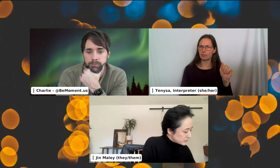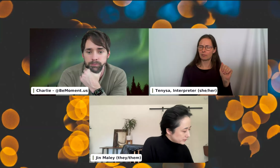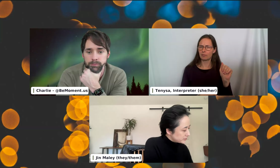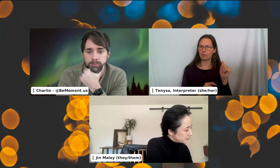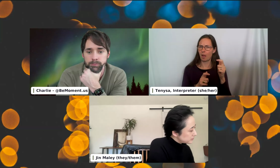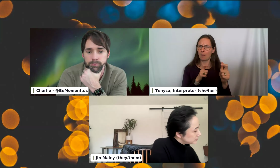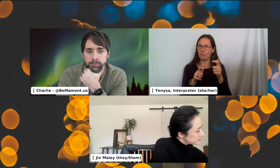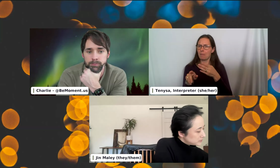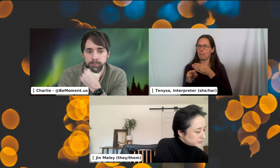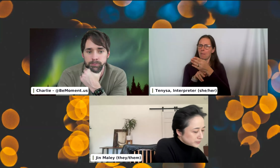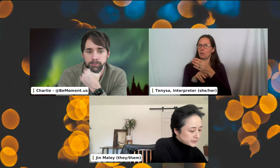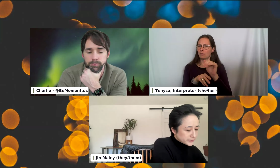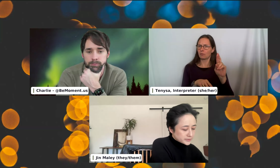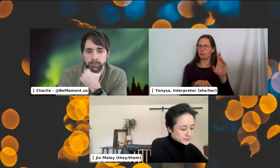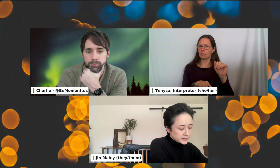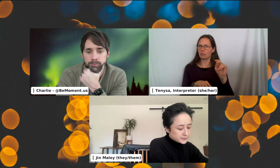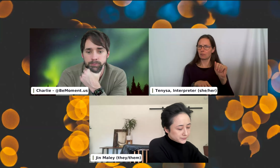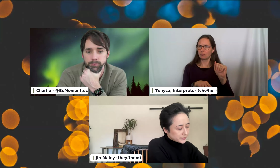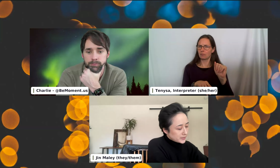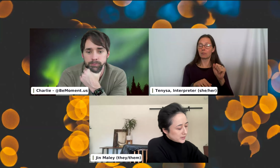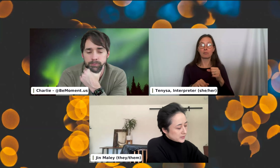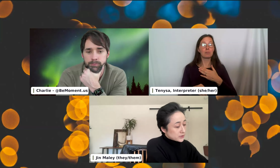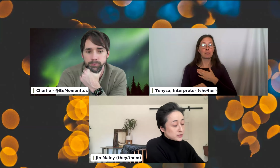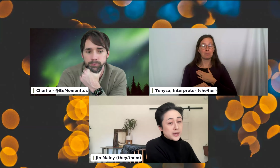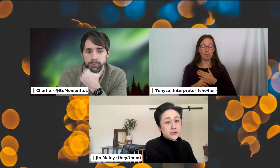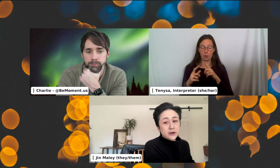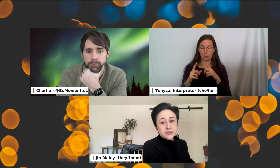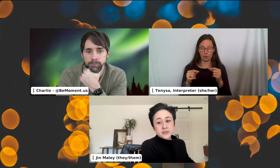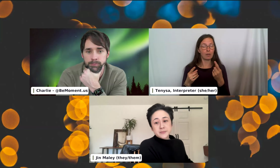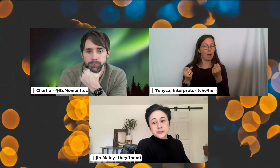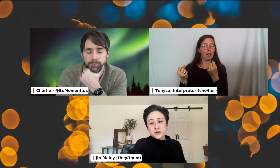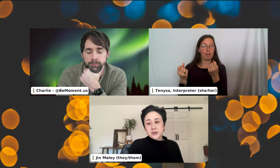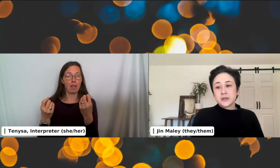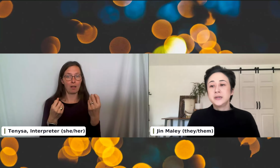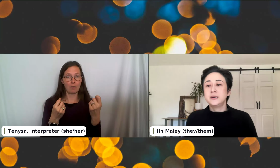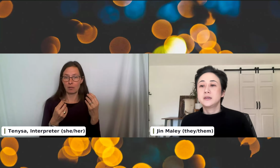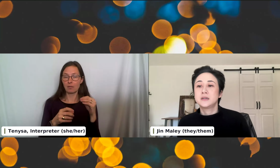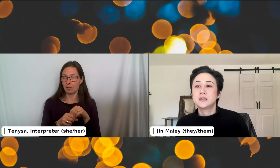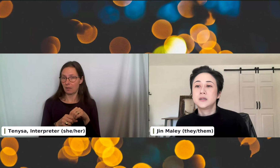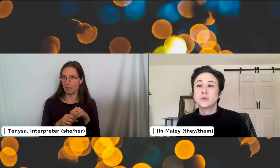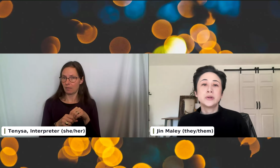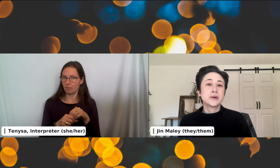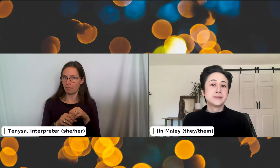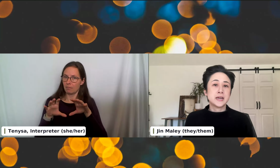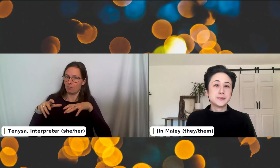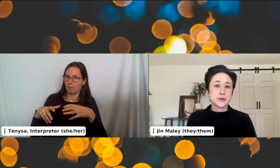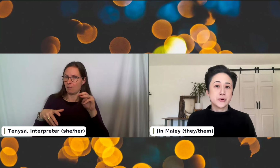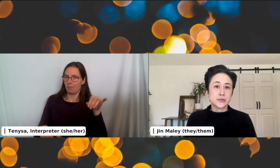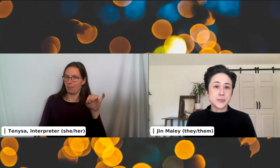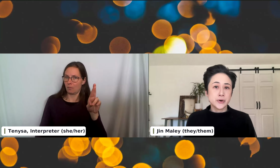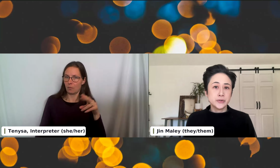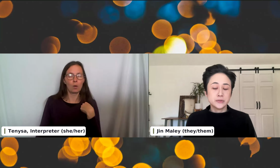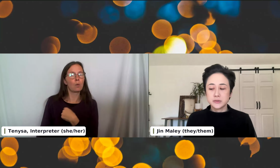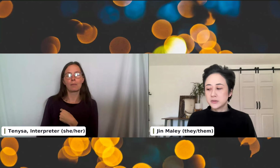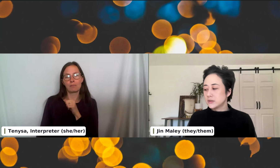I am going to move my cards here. There are a lot of cards in the major arcana. We don't have time to go